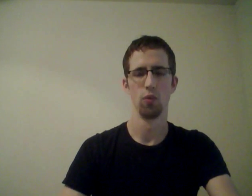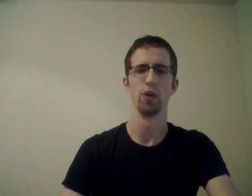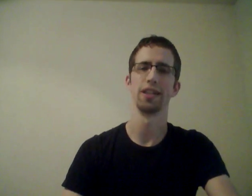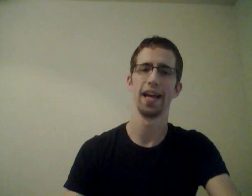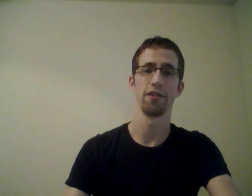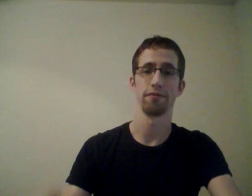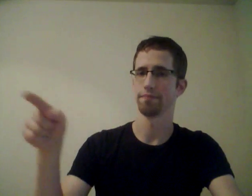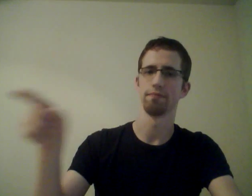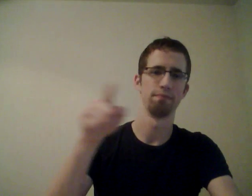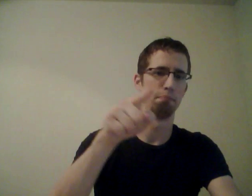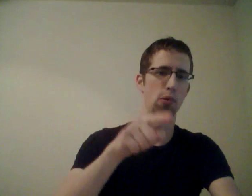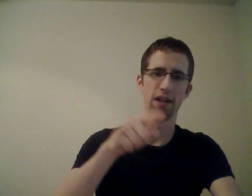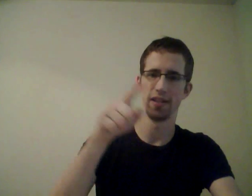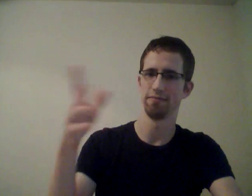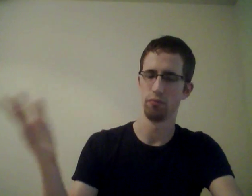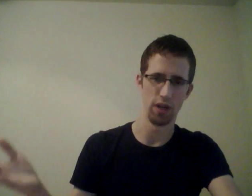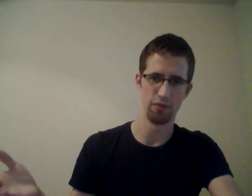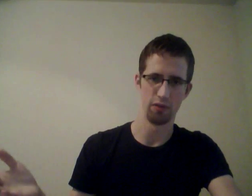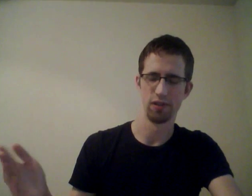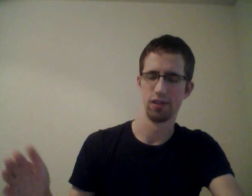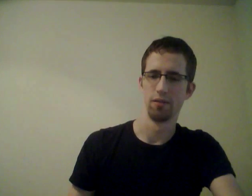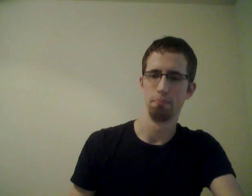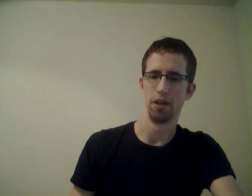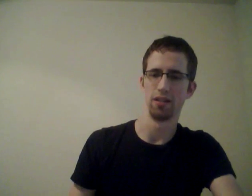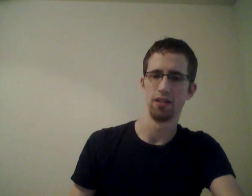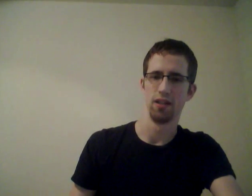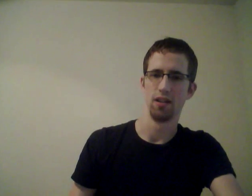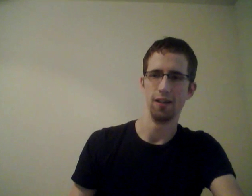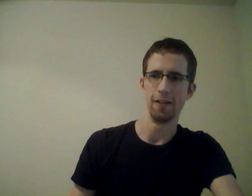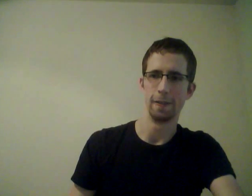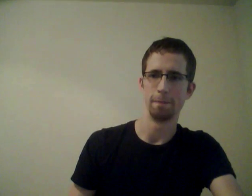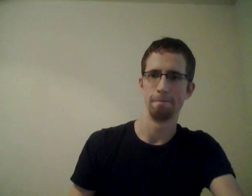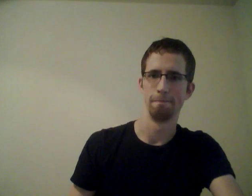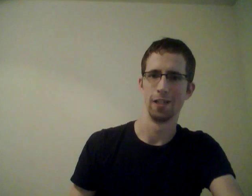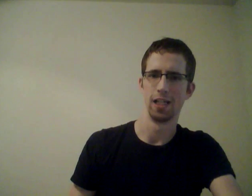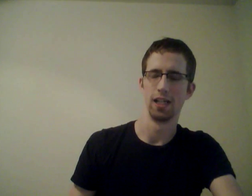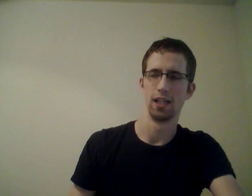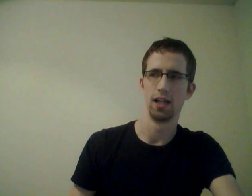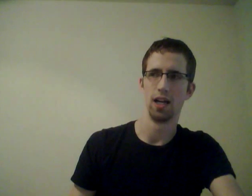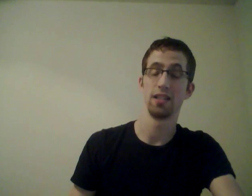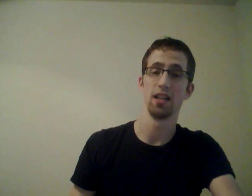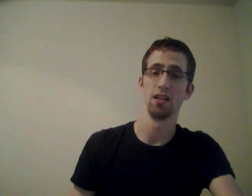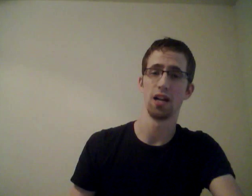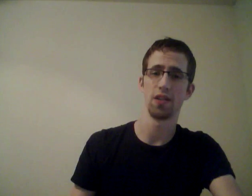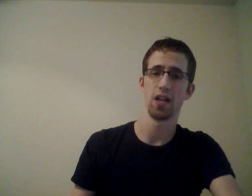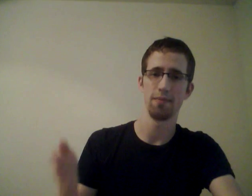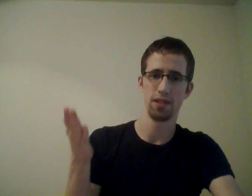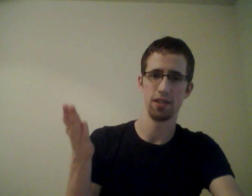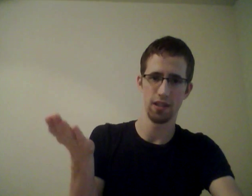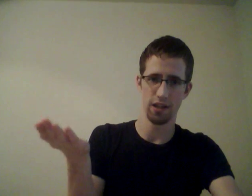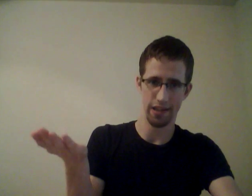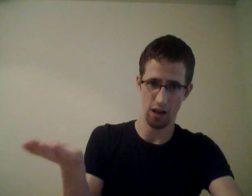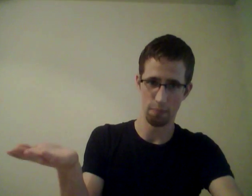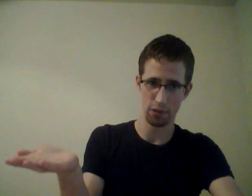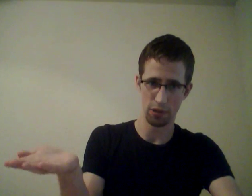Which again, pointing, whatever, but I see a lot of times an